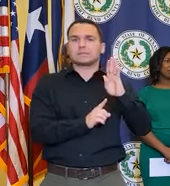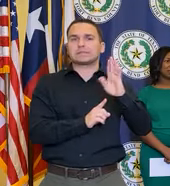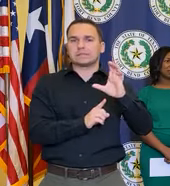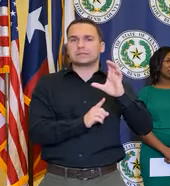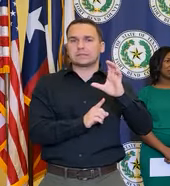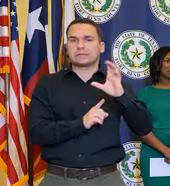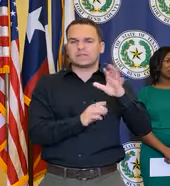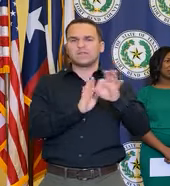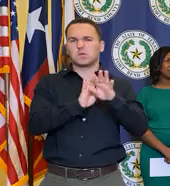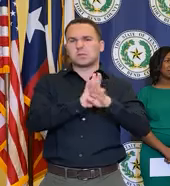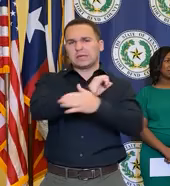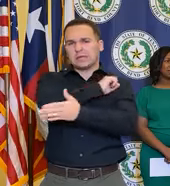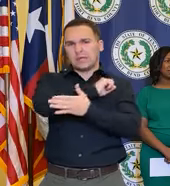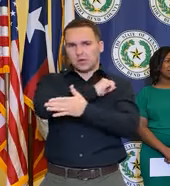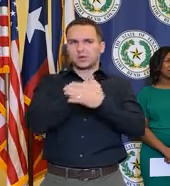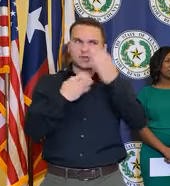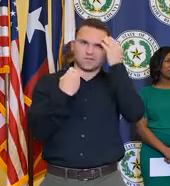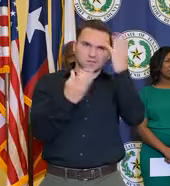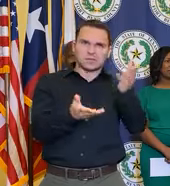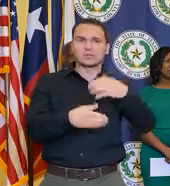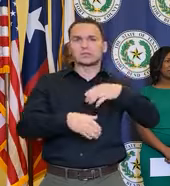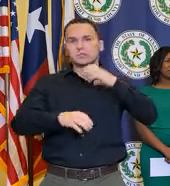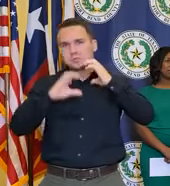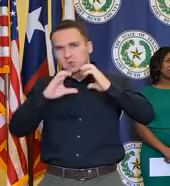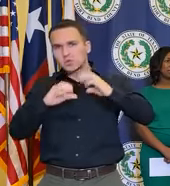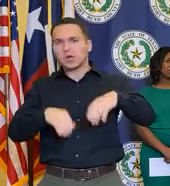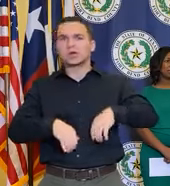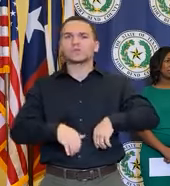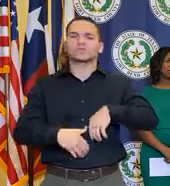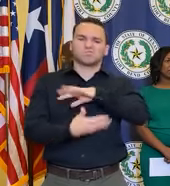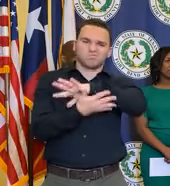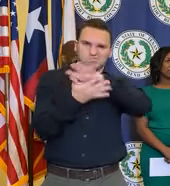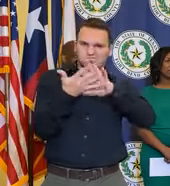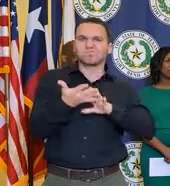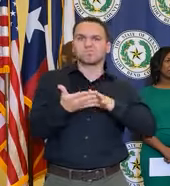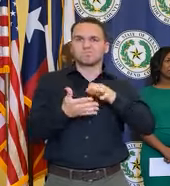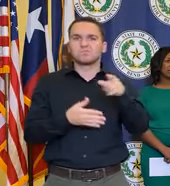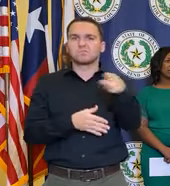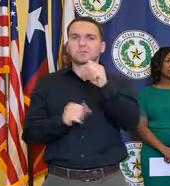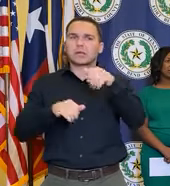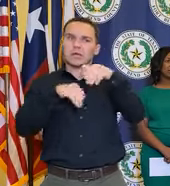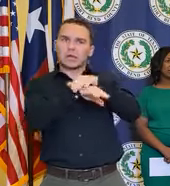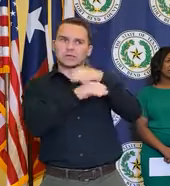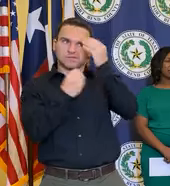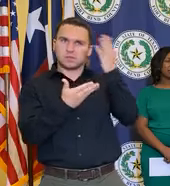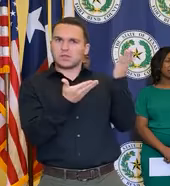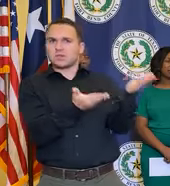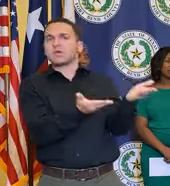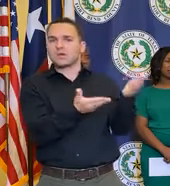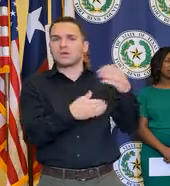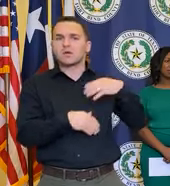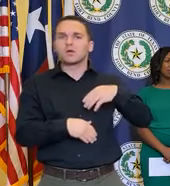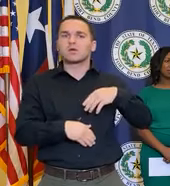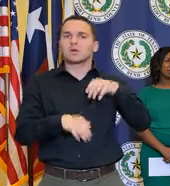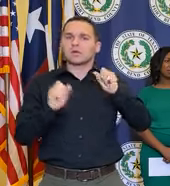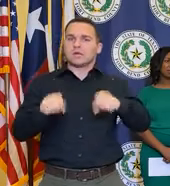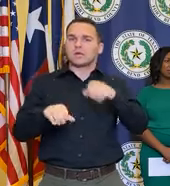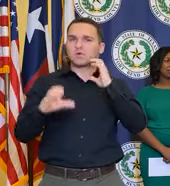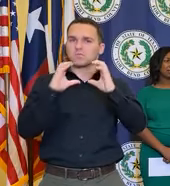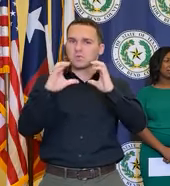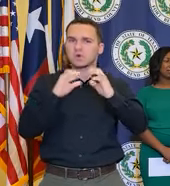for county information, communication. People could access information and people could communicate with